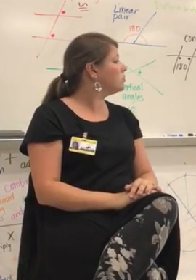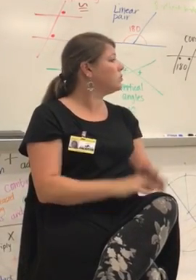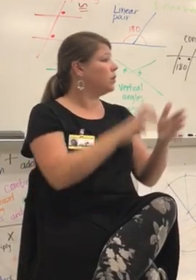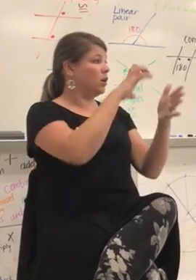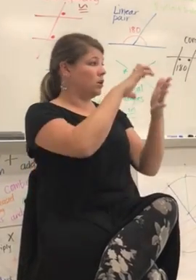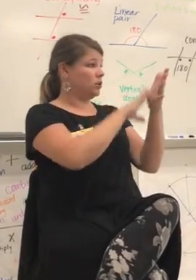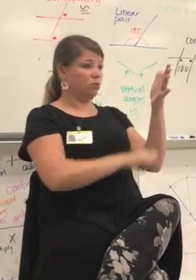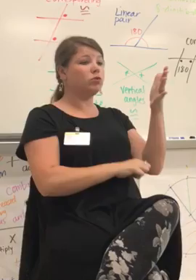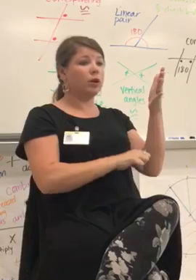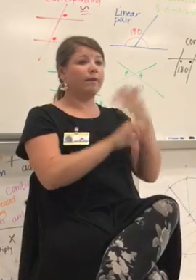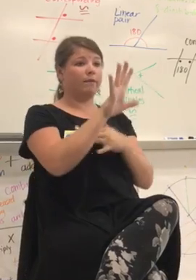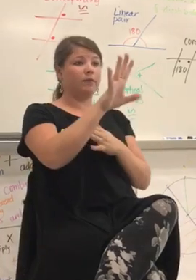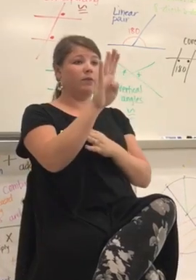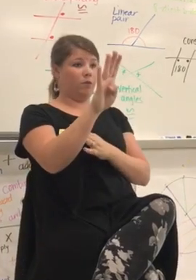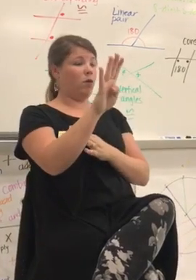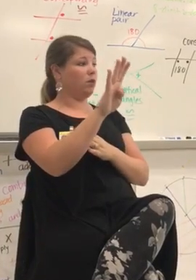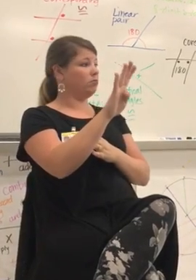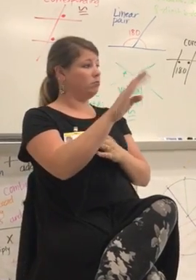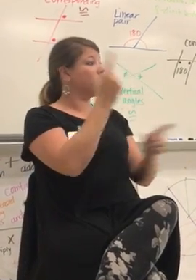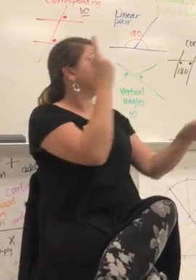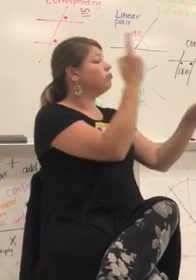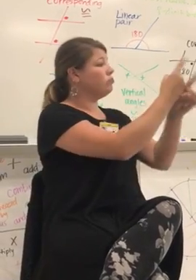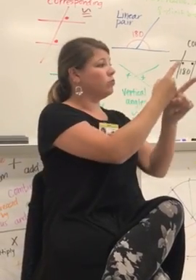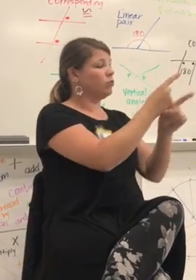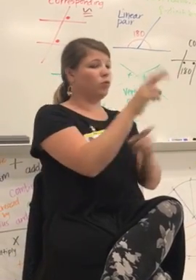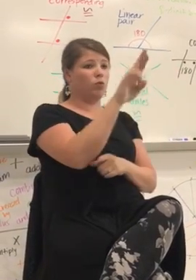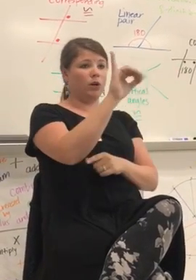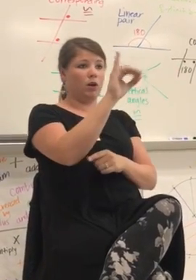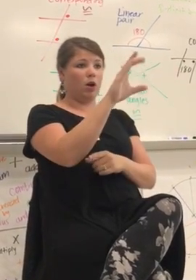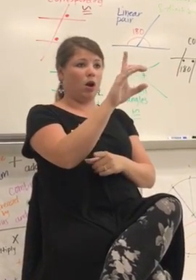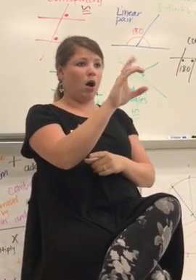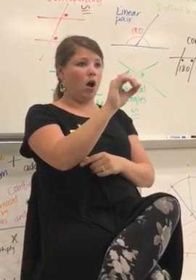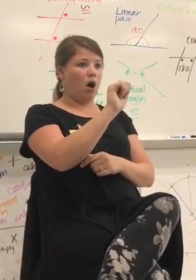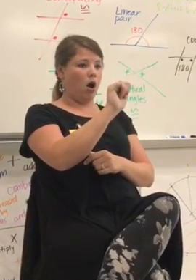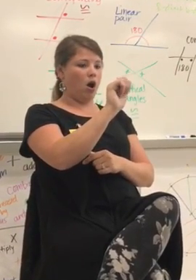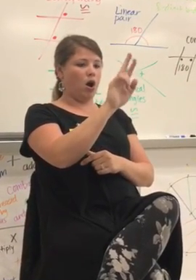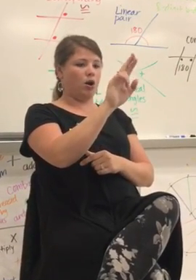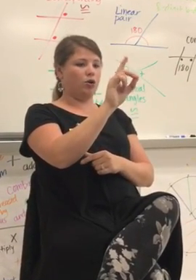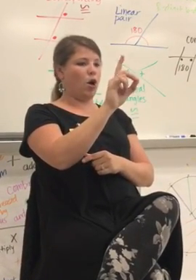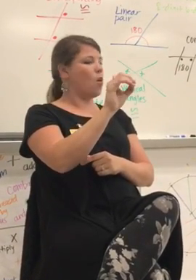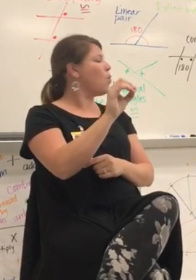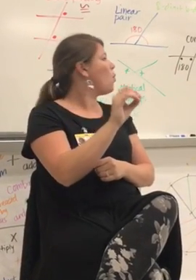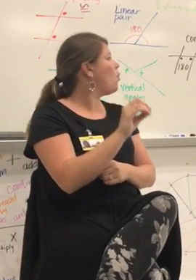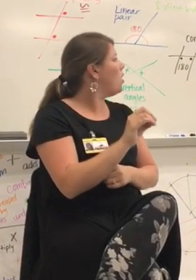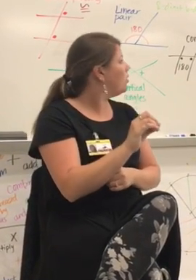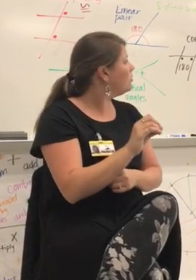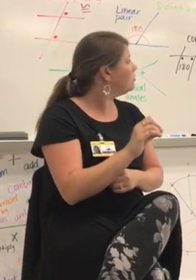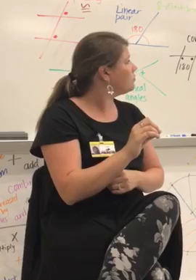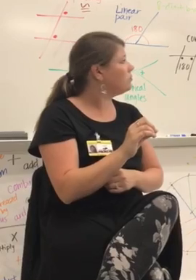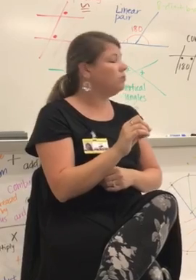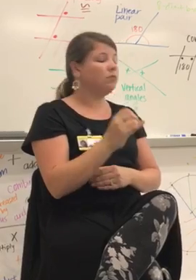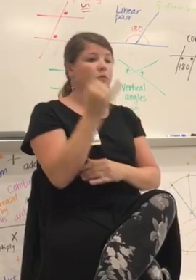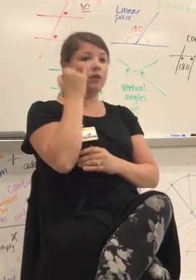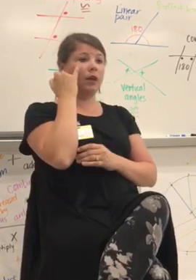Exactly, Ricardo. That's a linear pair. 2 adjacent angles that have a straight line are a linear pair. So